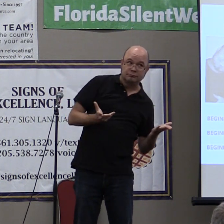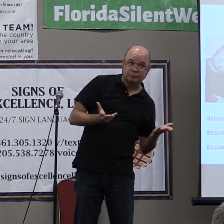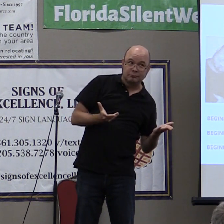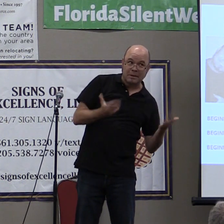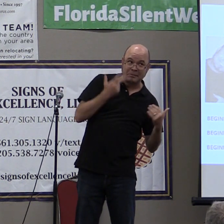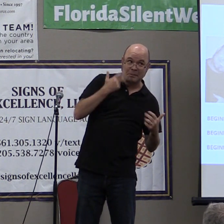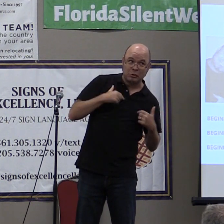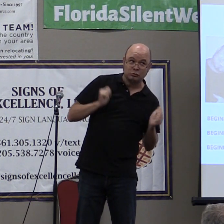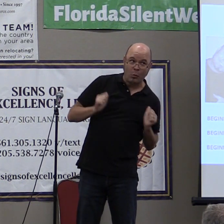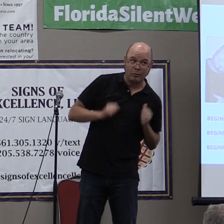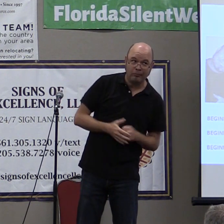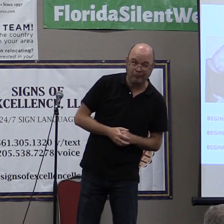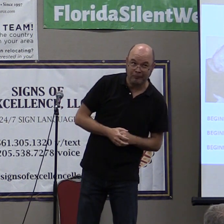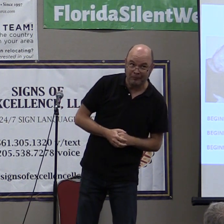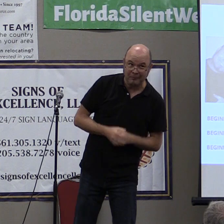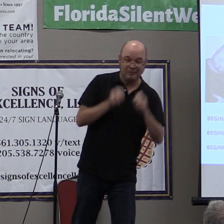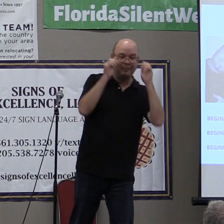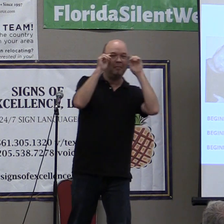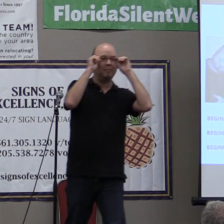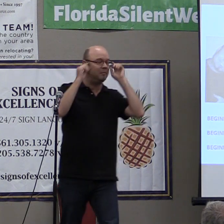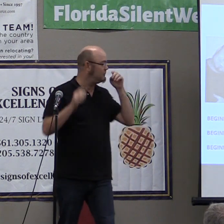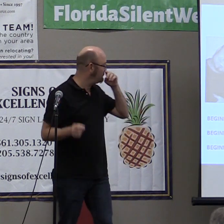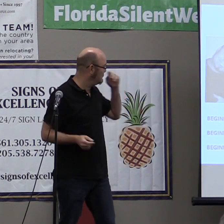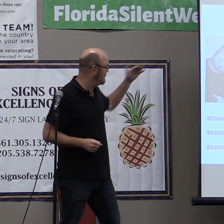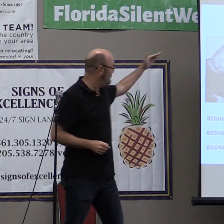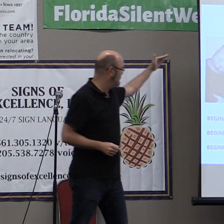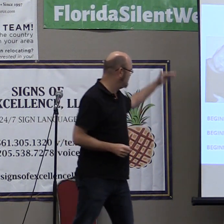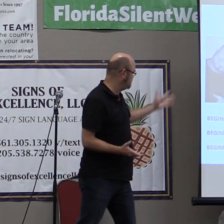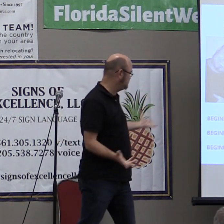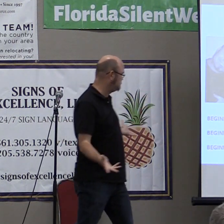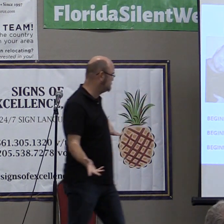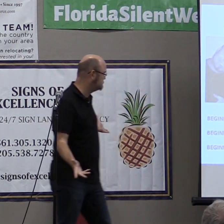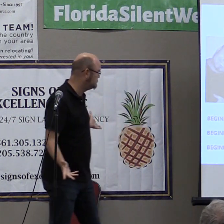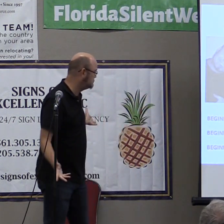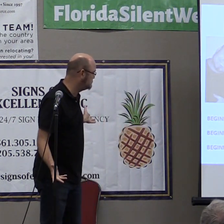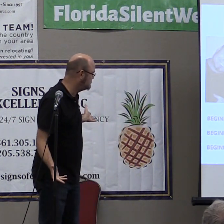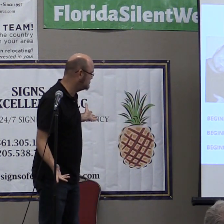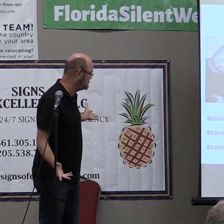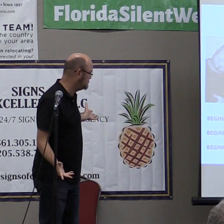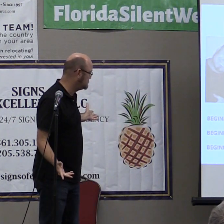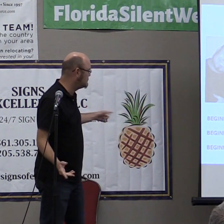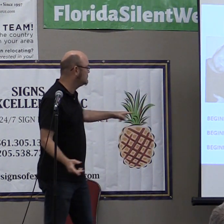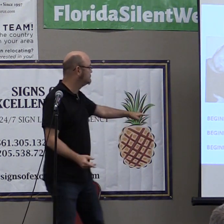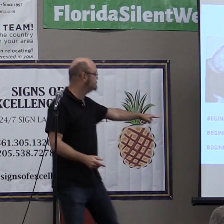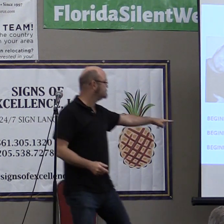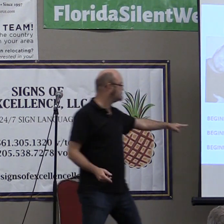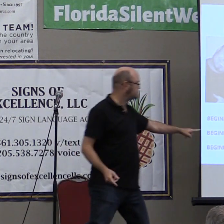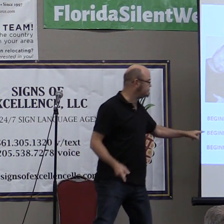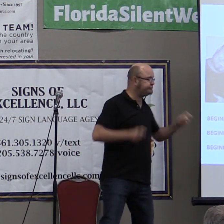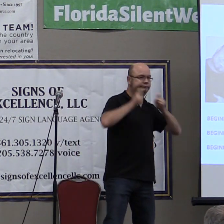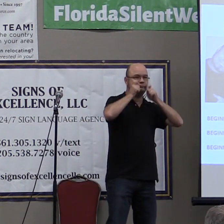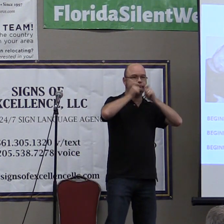people will say, oh, this is a mistake I made before. So it could be a great show, you never know.